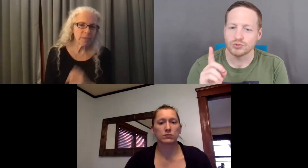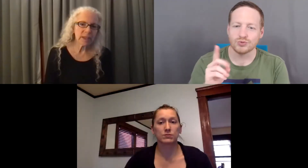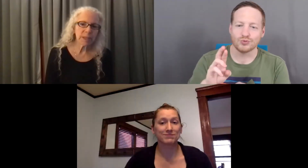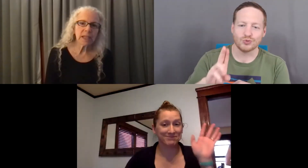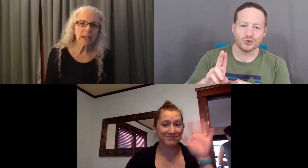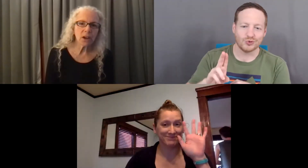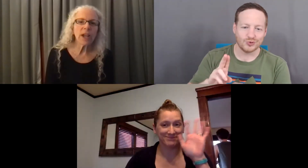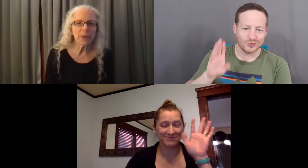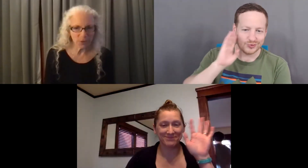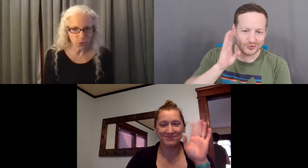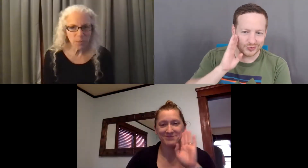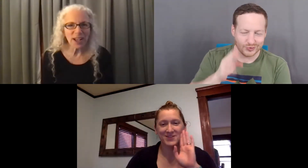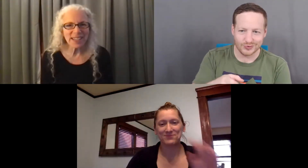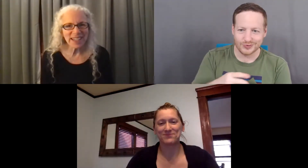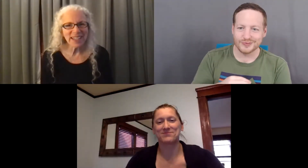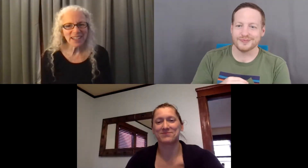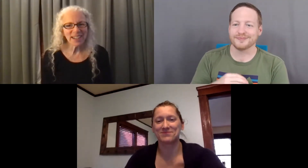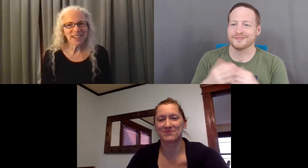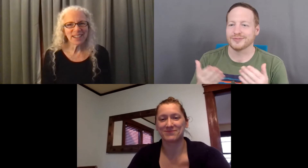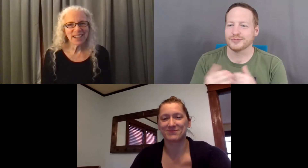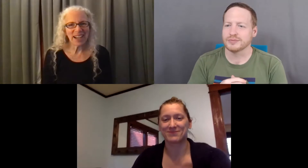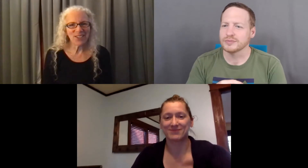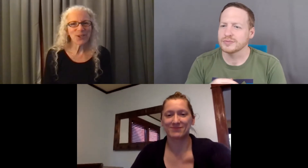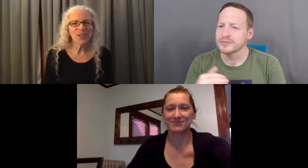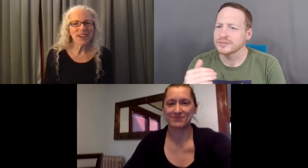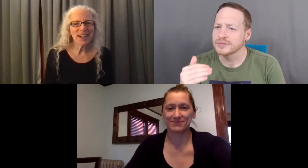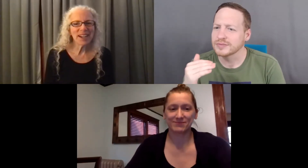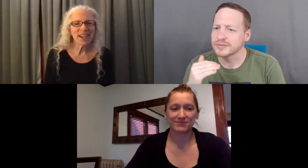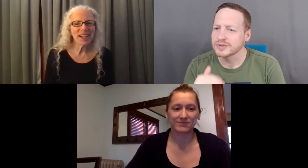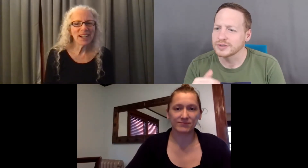Let me think. Okay, we have Drew Balsley. Hi, Drew.